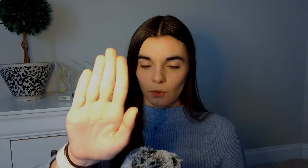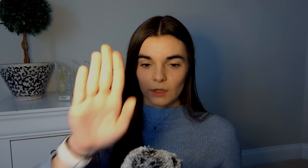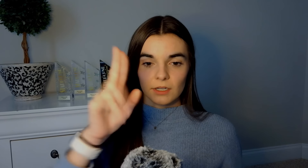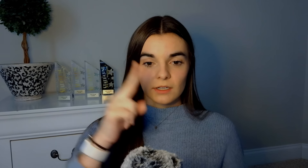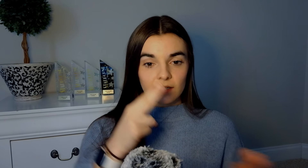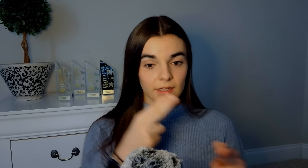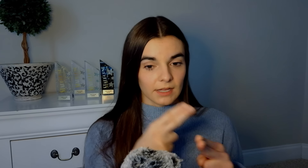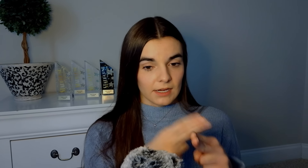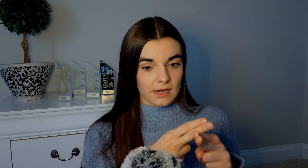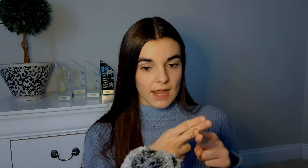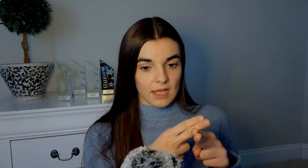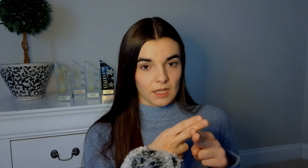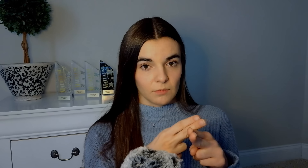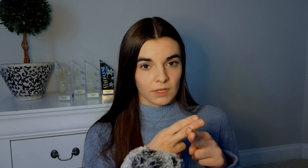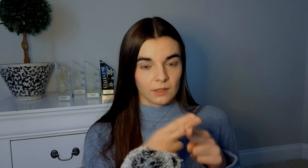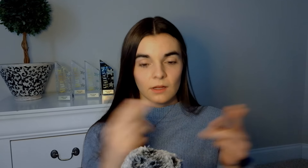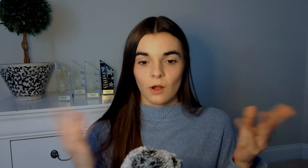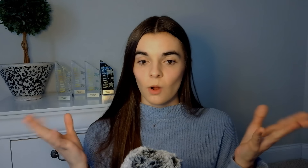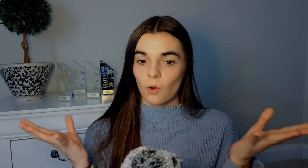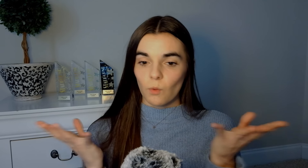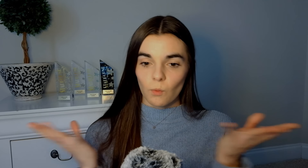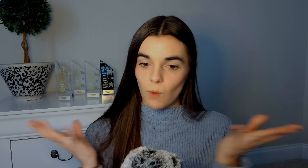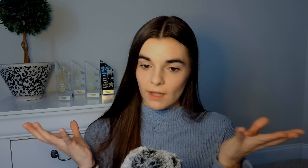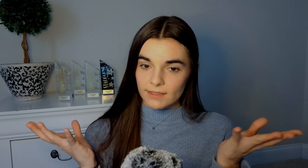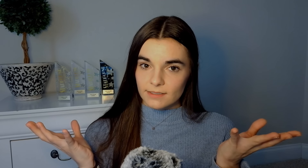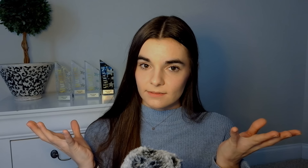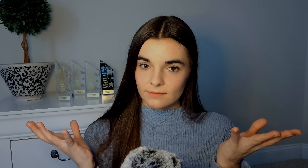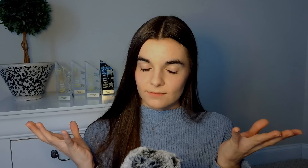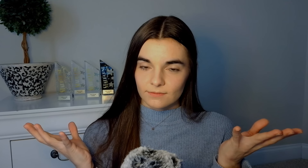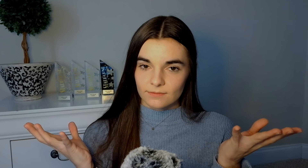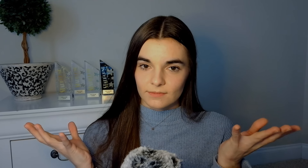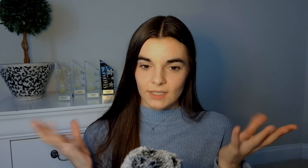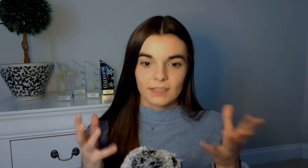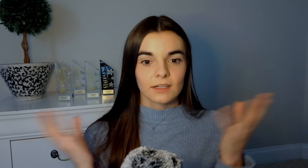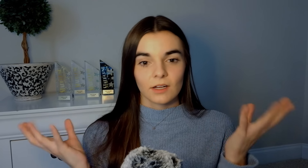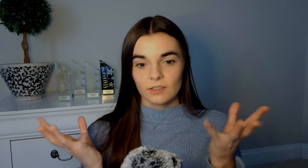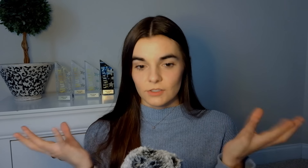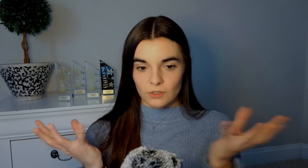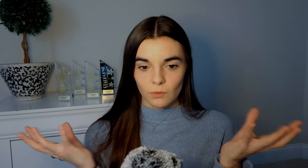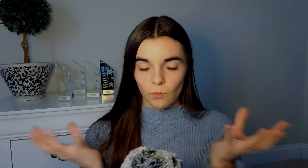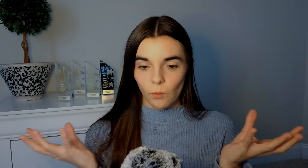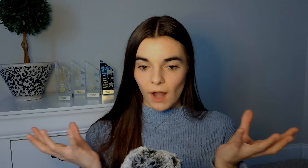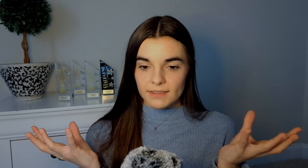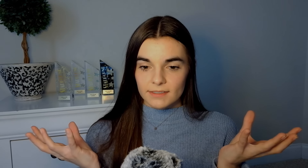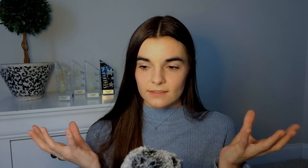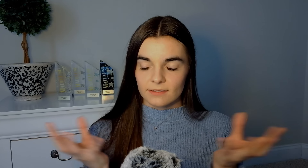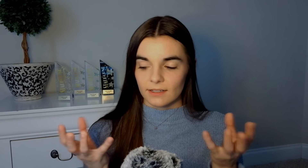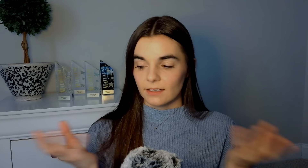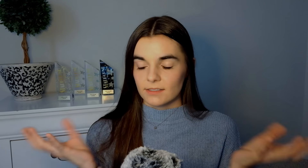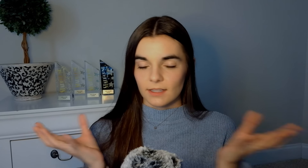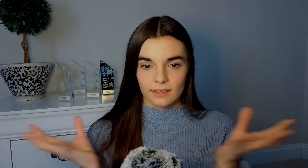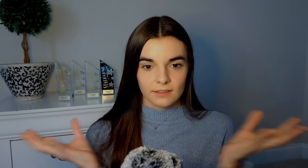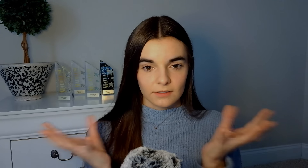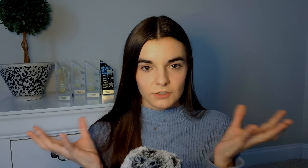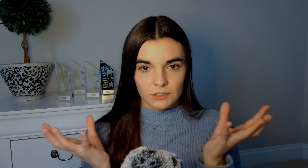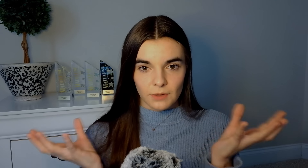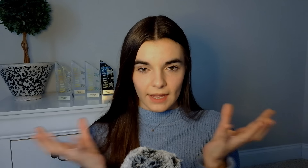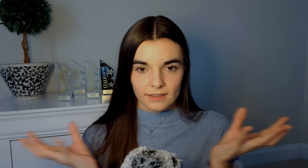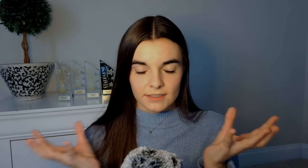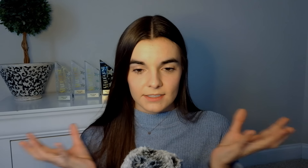your name, what. So what is like two hands